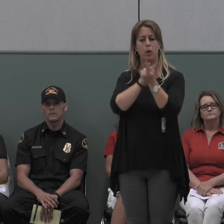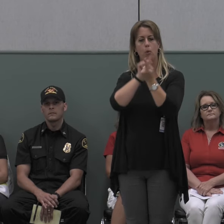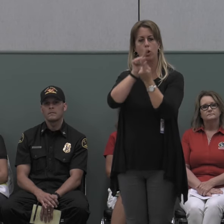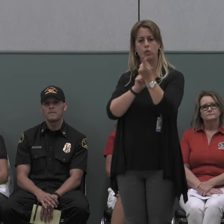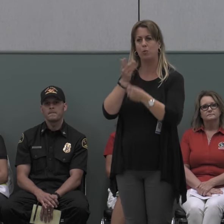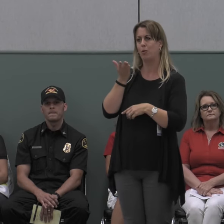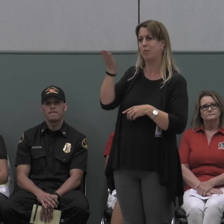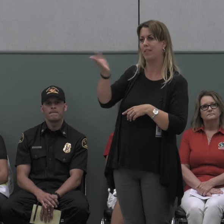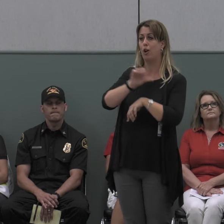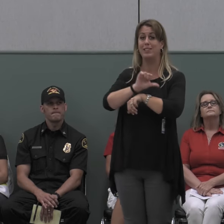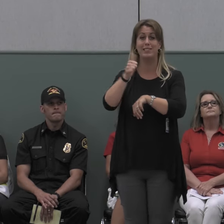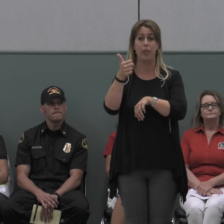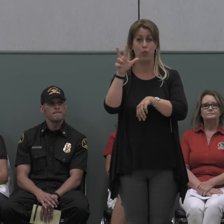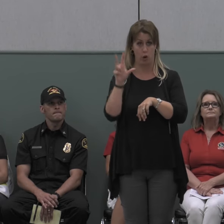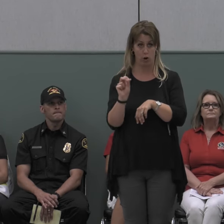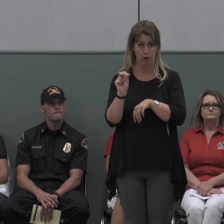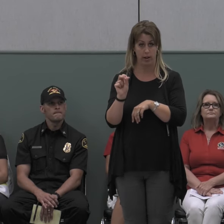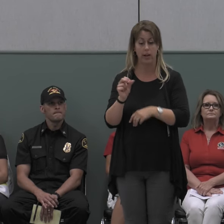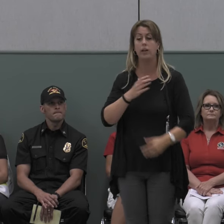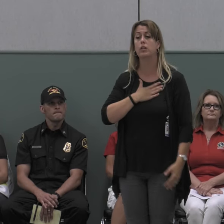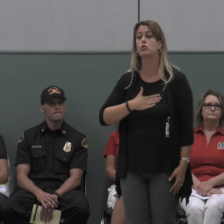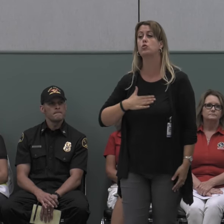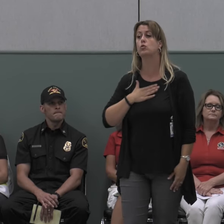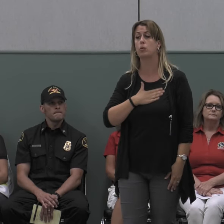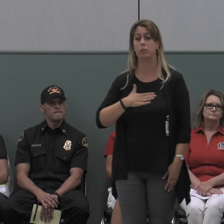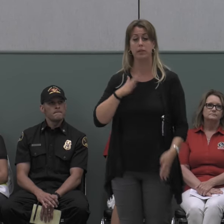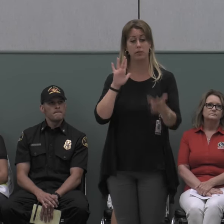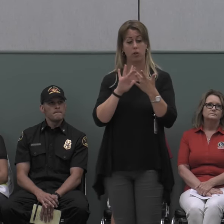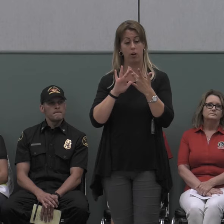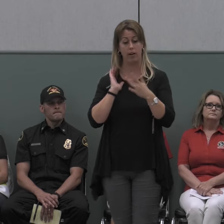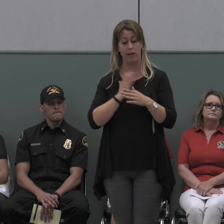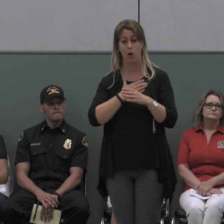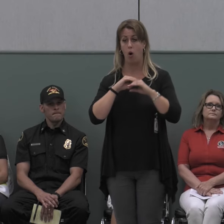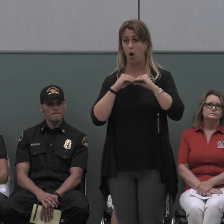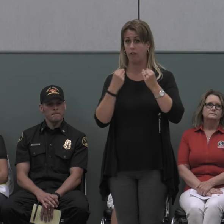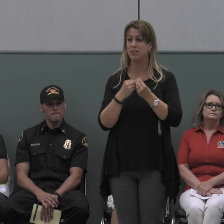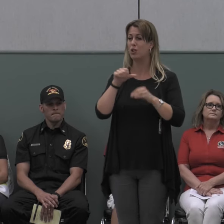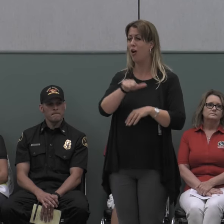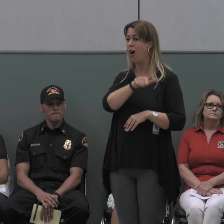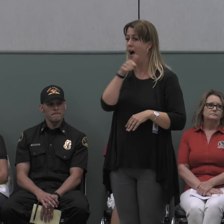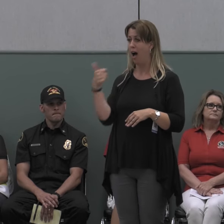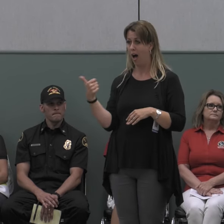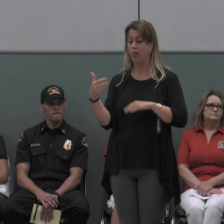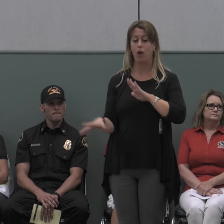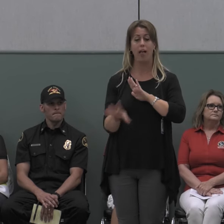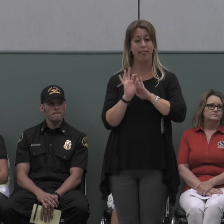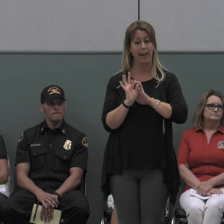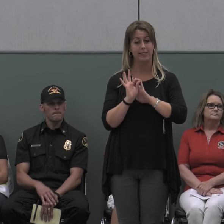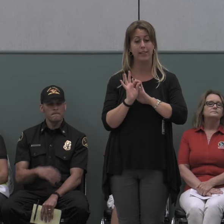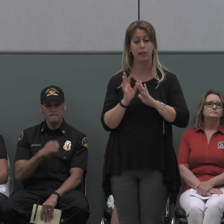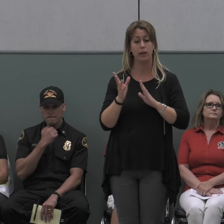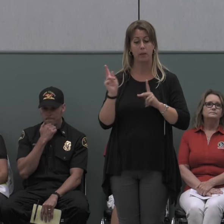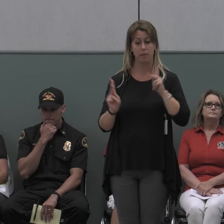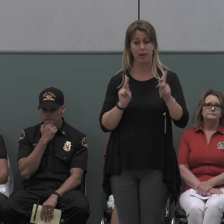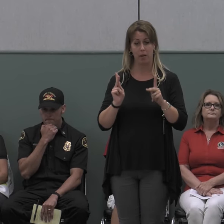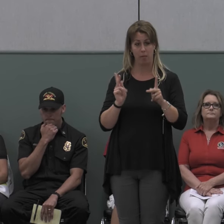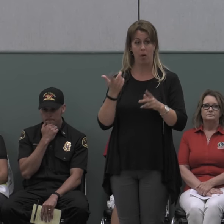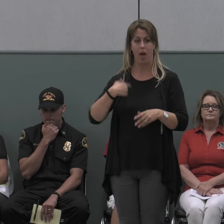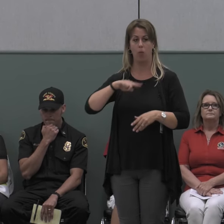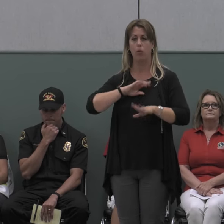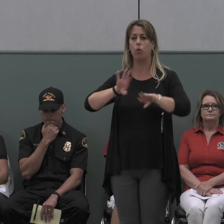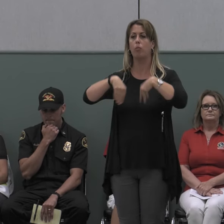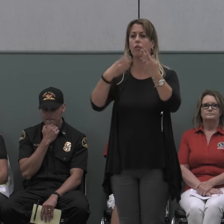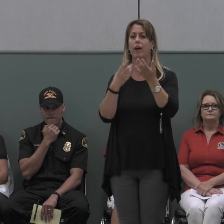there at 10:30. So please feel free to reach out to our office or any one of the other elected officials' offices. We all work very closely together and we'll get you the support that you